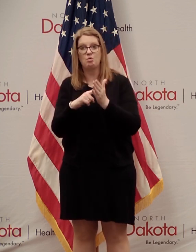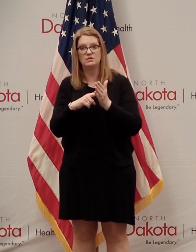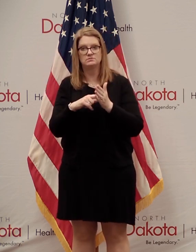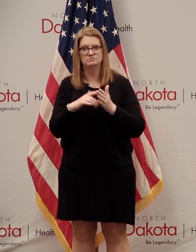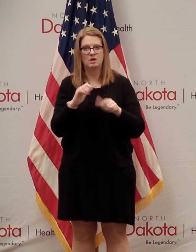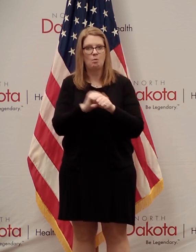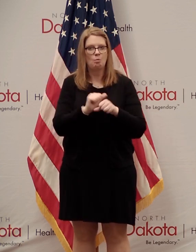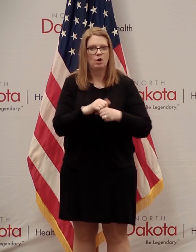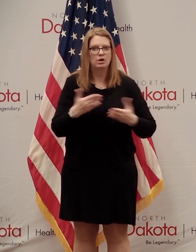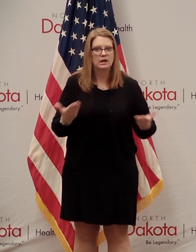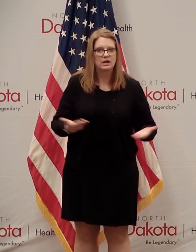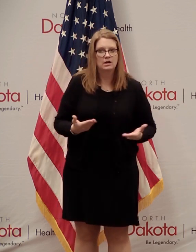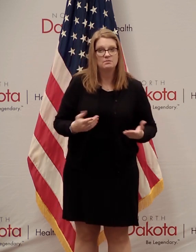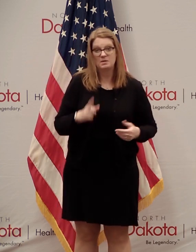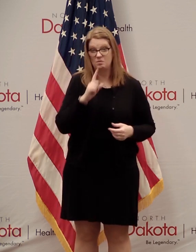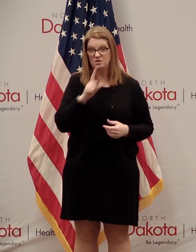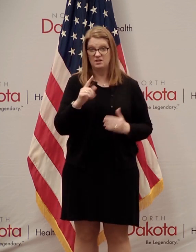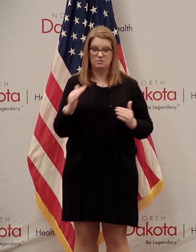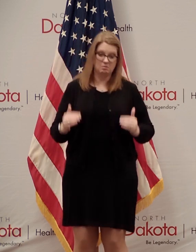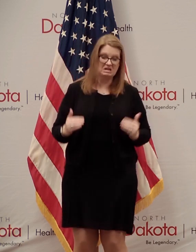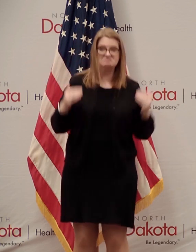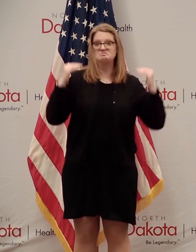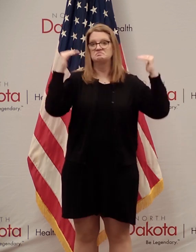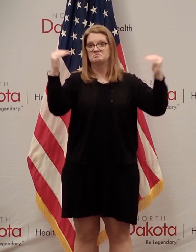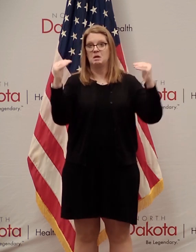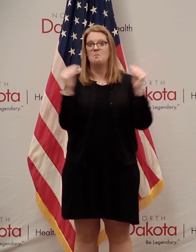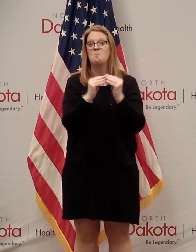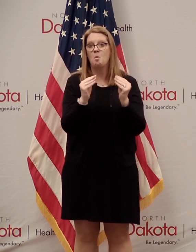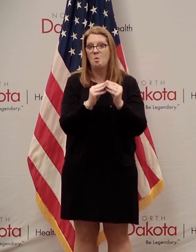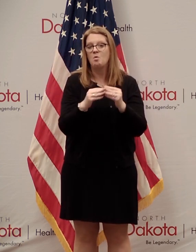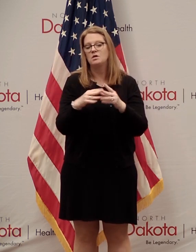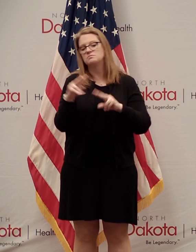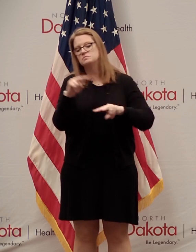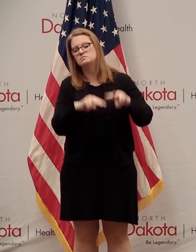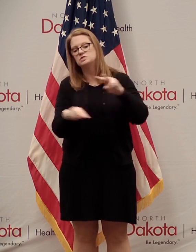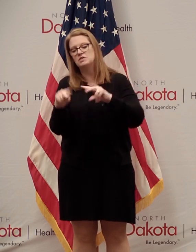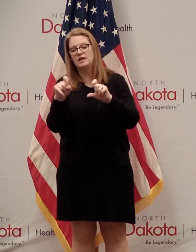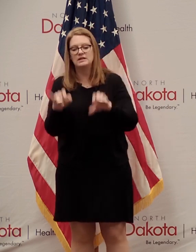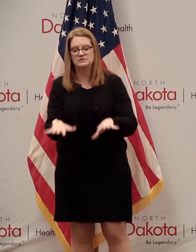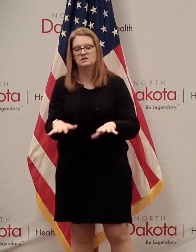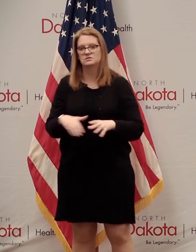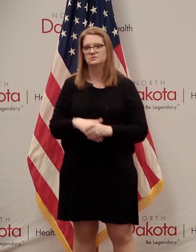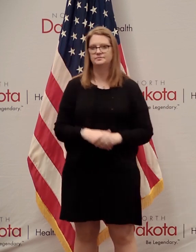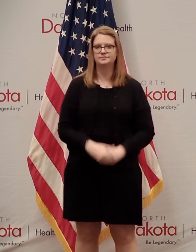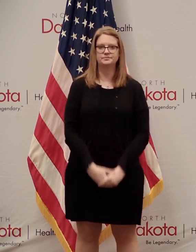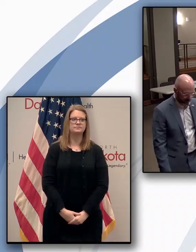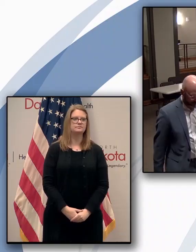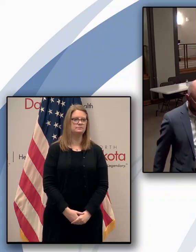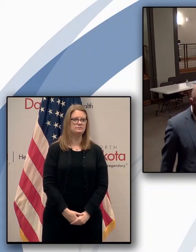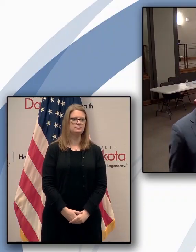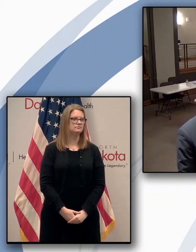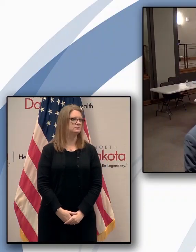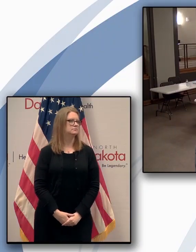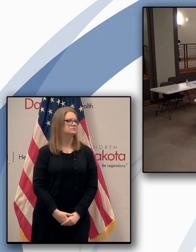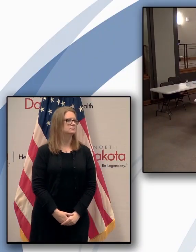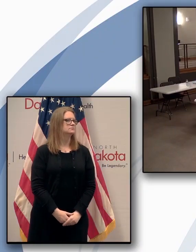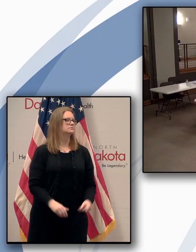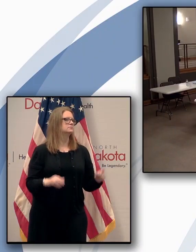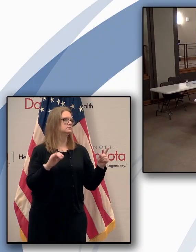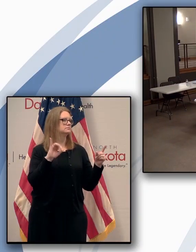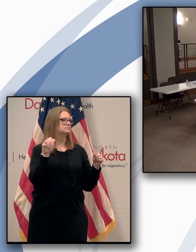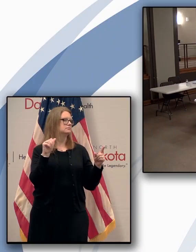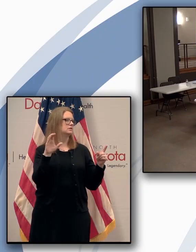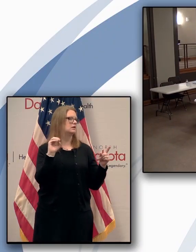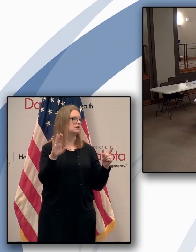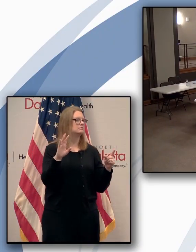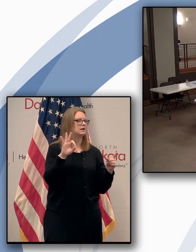take that to a whole nother level going forward, meaning, more of it than what we've been doing. Jacob?